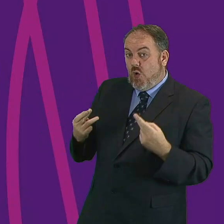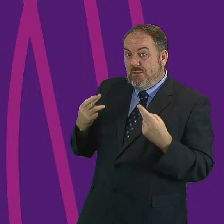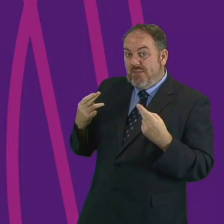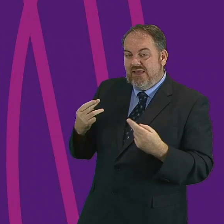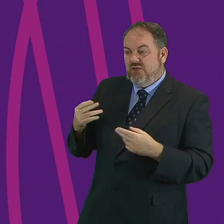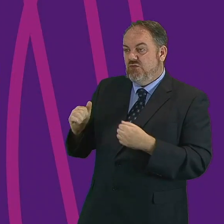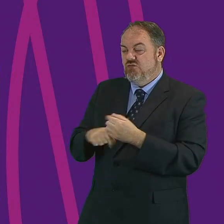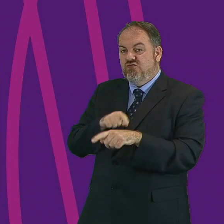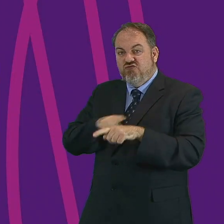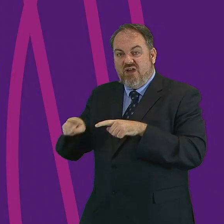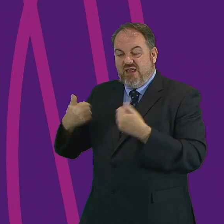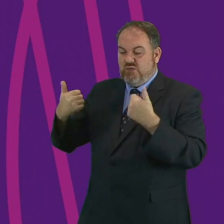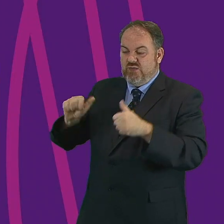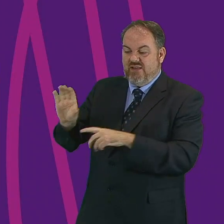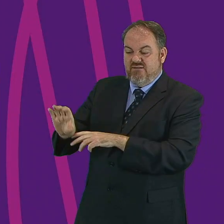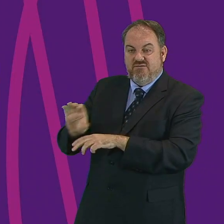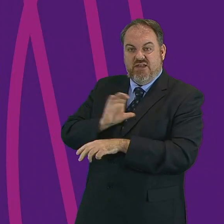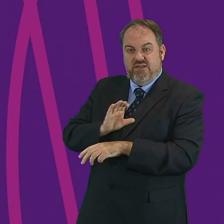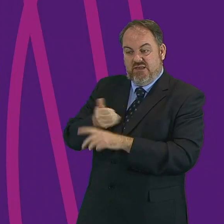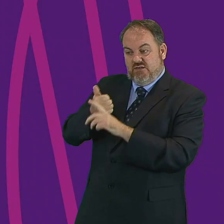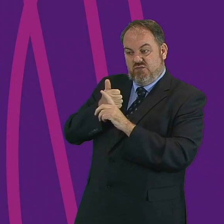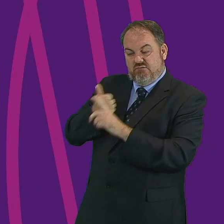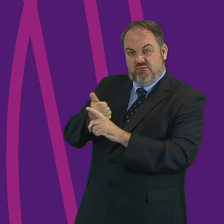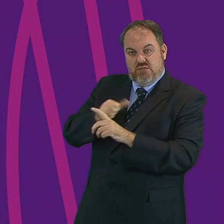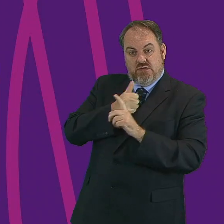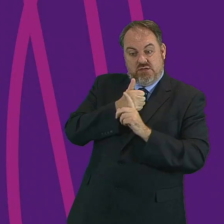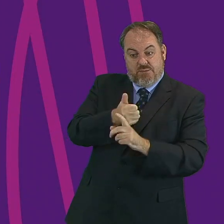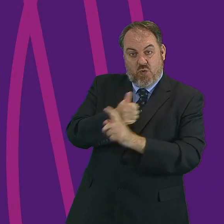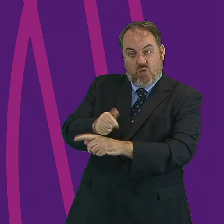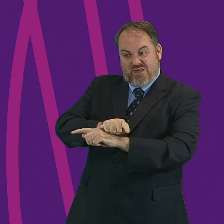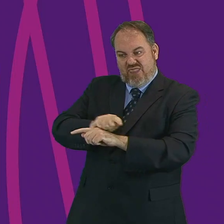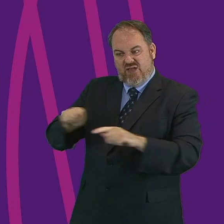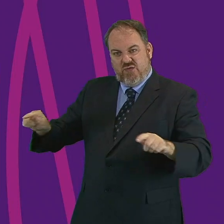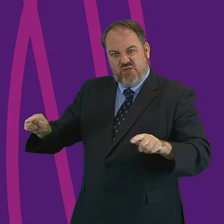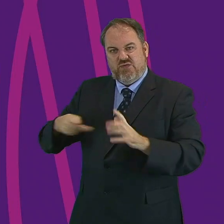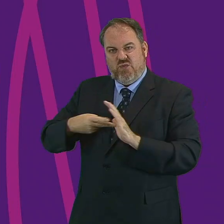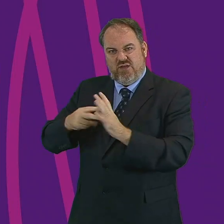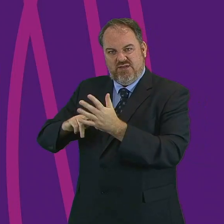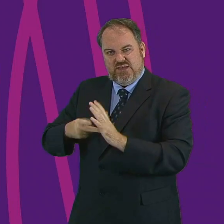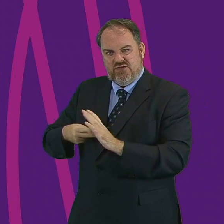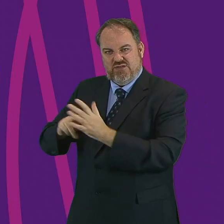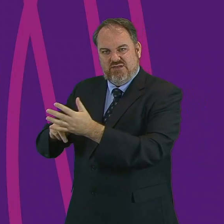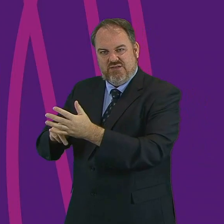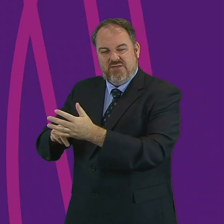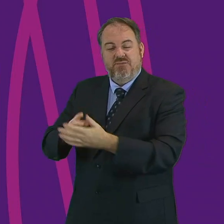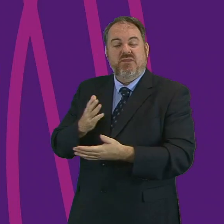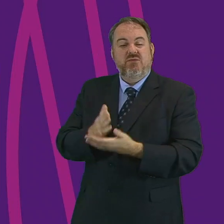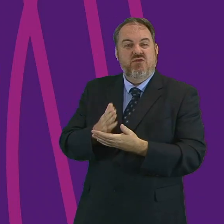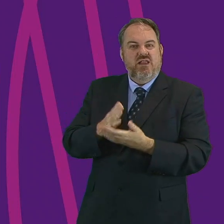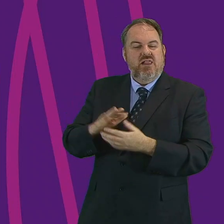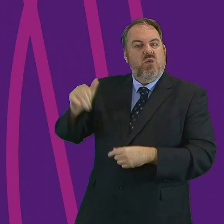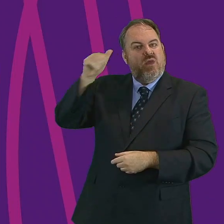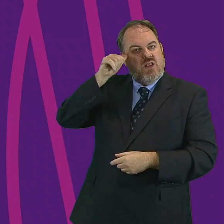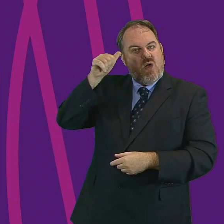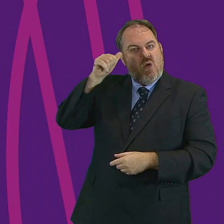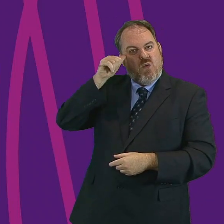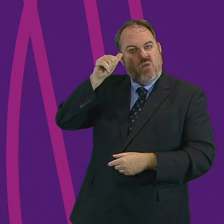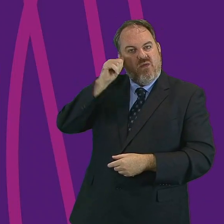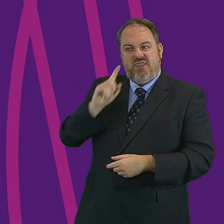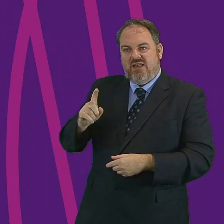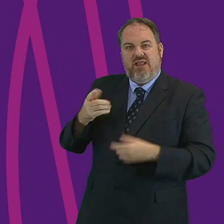that the Scottish Government get together again with COSLA to work out a sustainable solution? And what further support can the Scottish Government offer this crucial